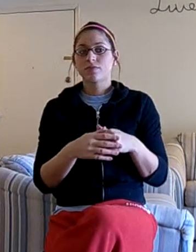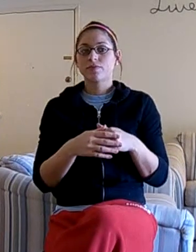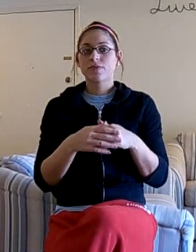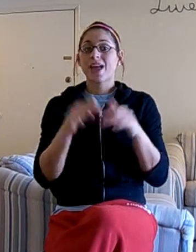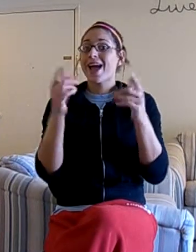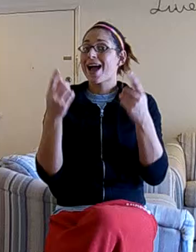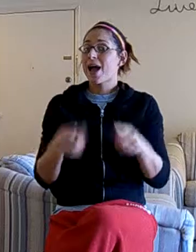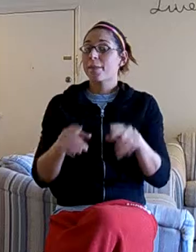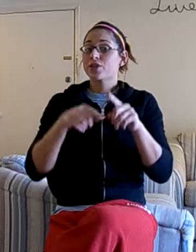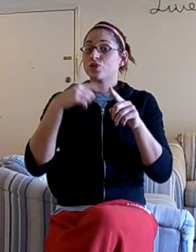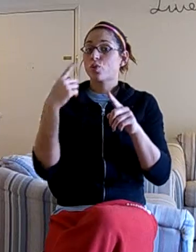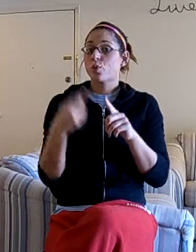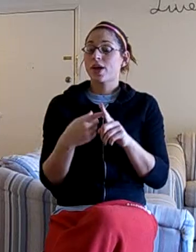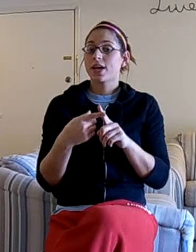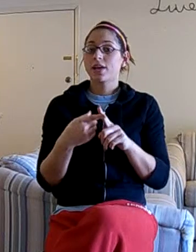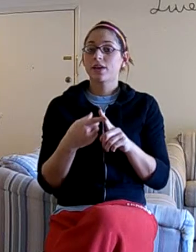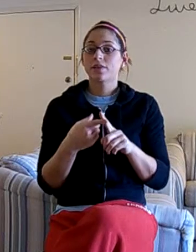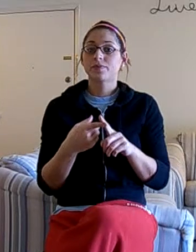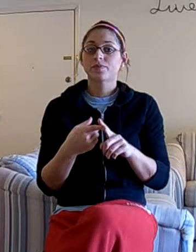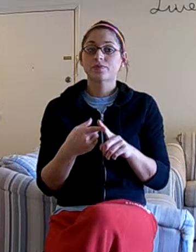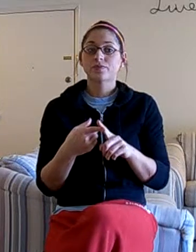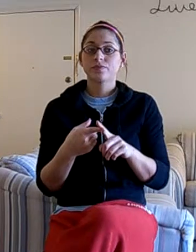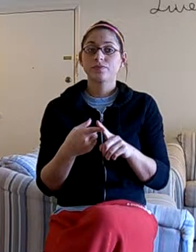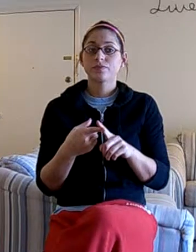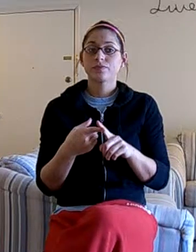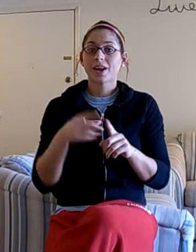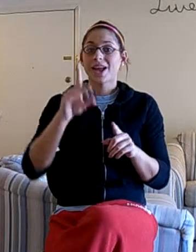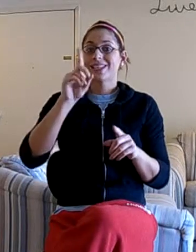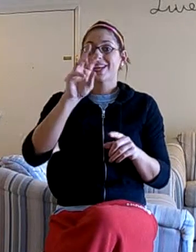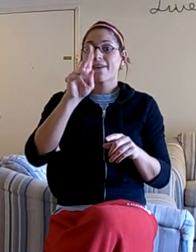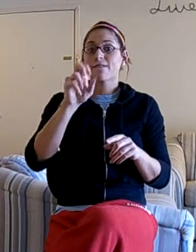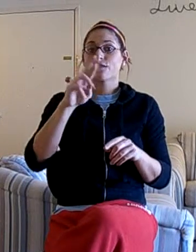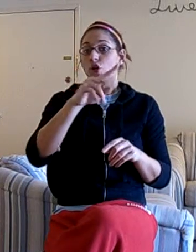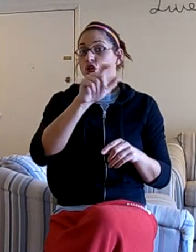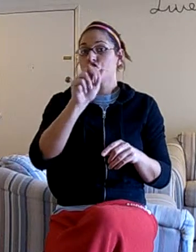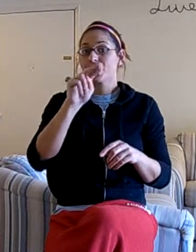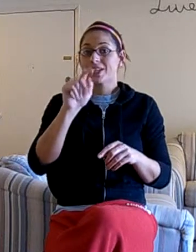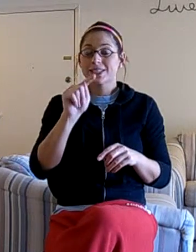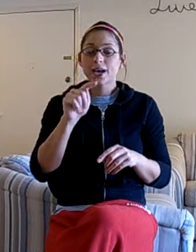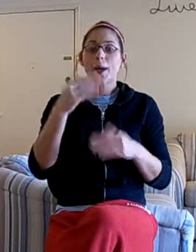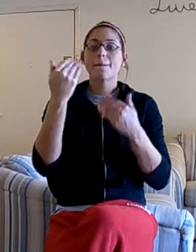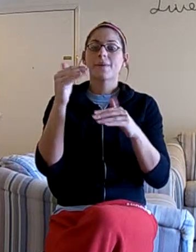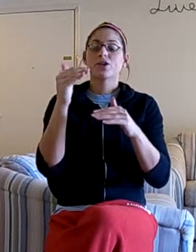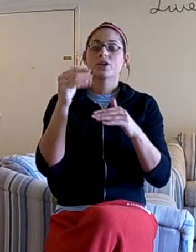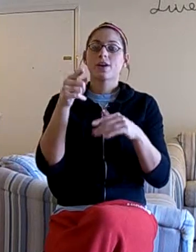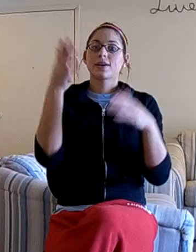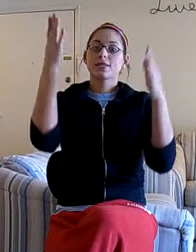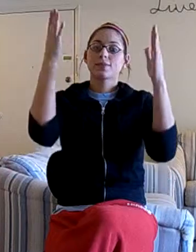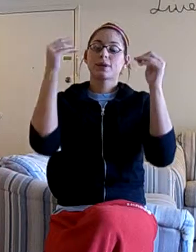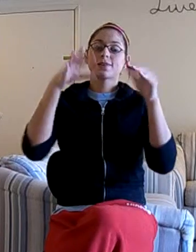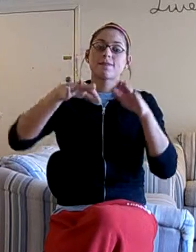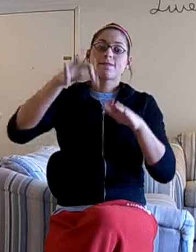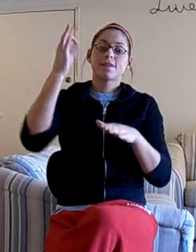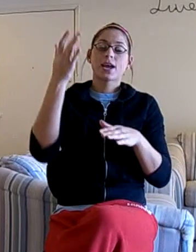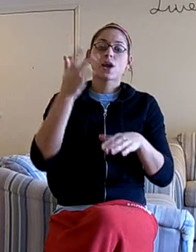when there is a divergent boundary. You would expect to find normal faults like this one.